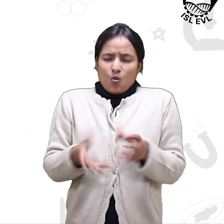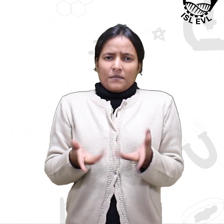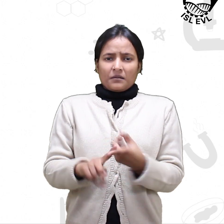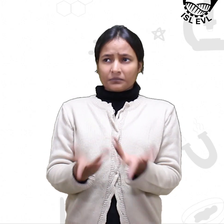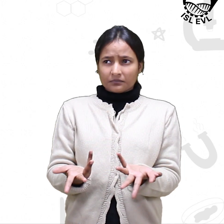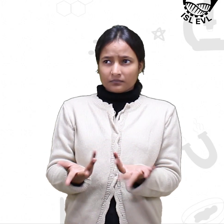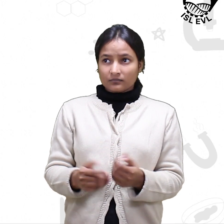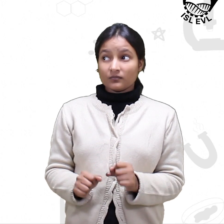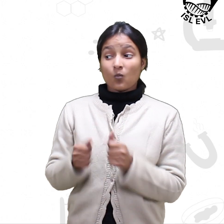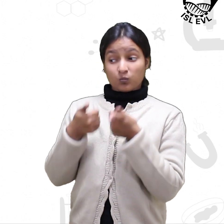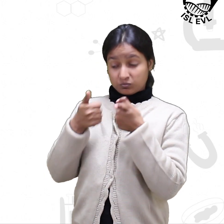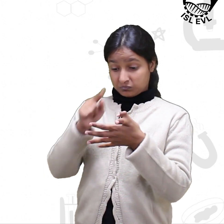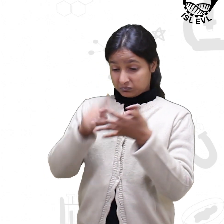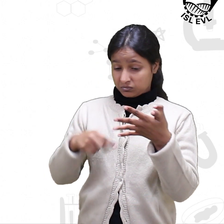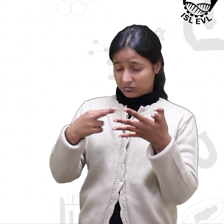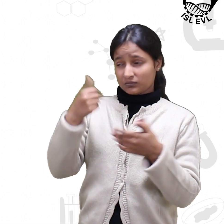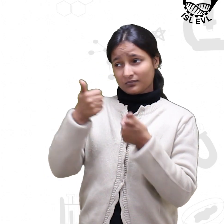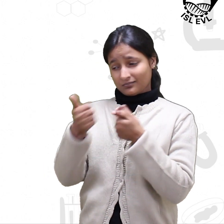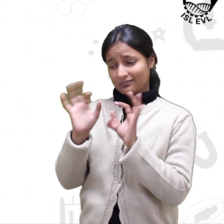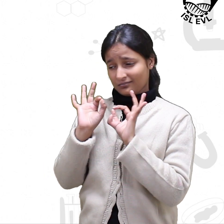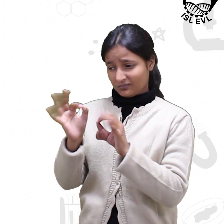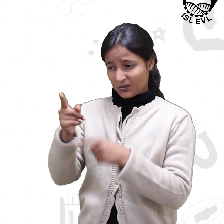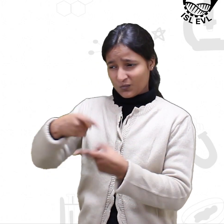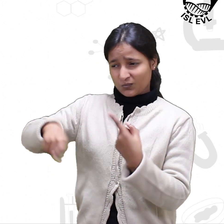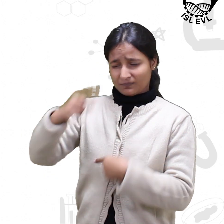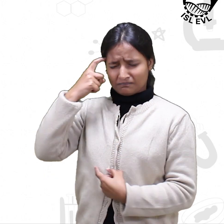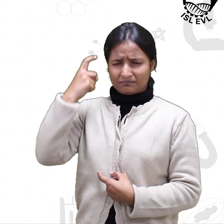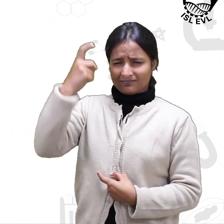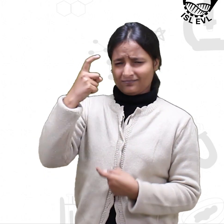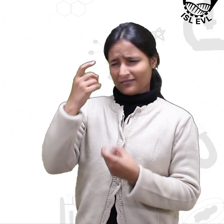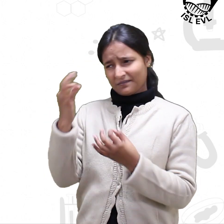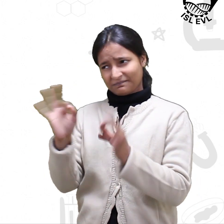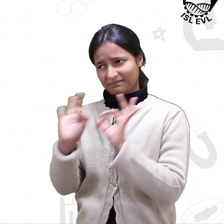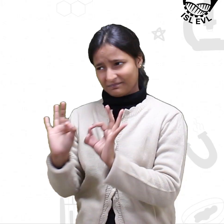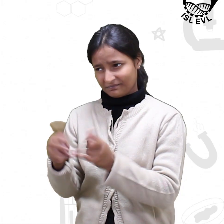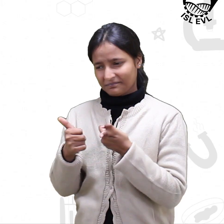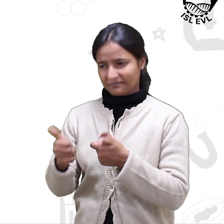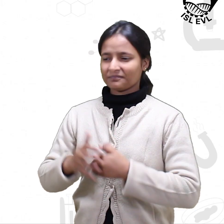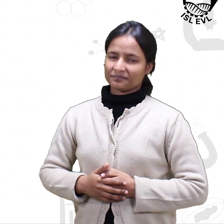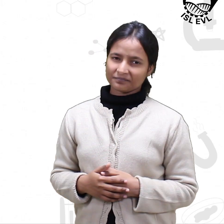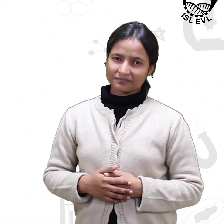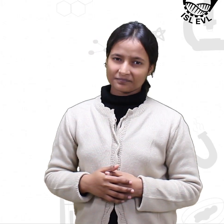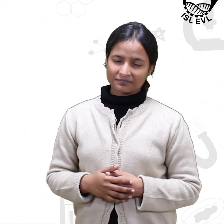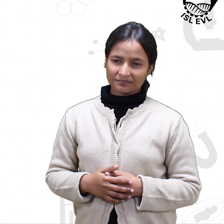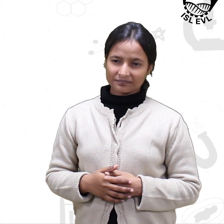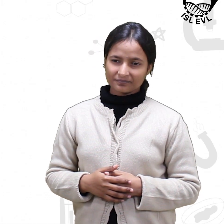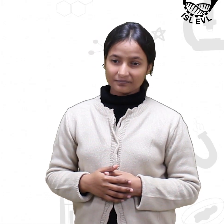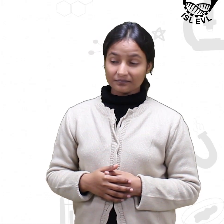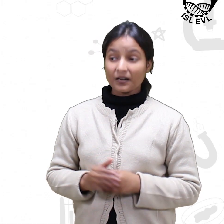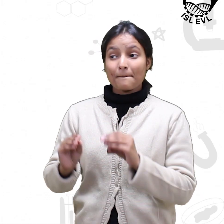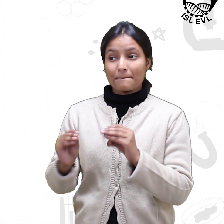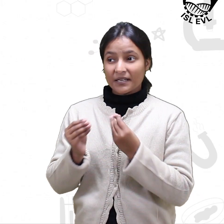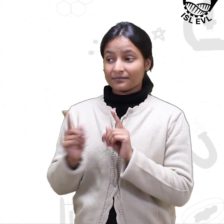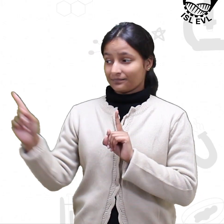wow. Great reasons. You both are such critical thinkers, Kanishka and Myra. So let's hear our scientist